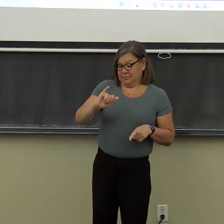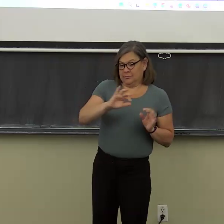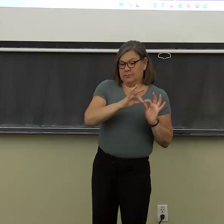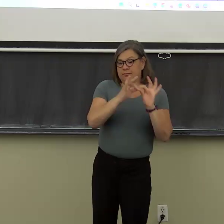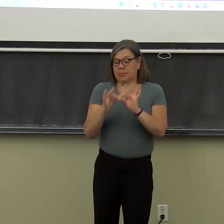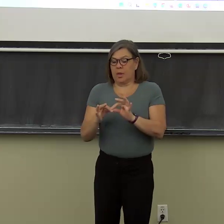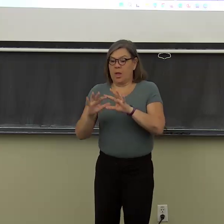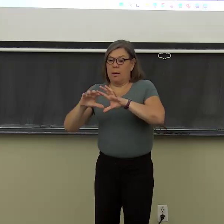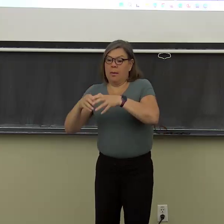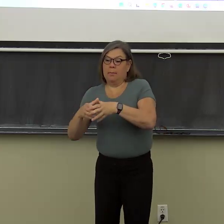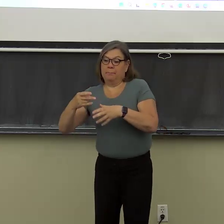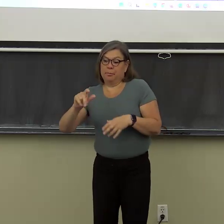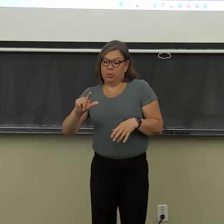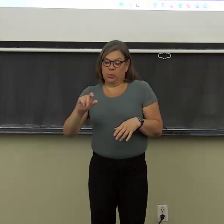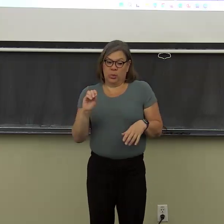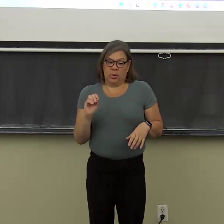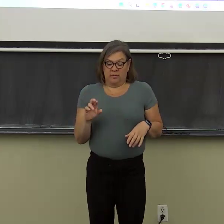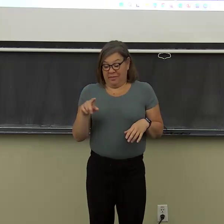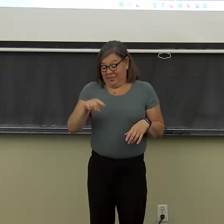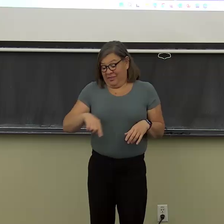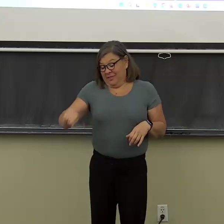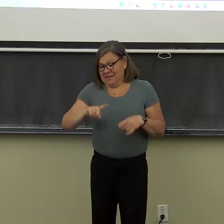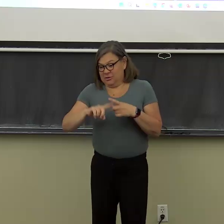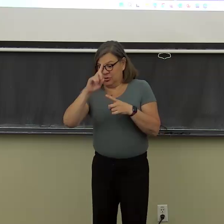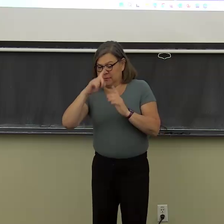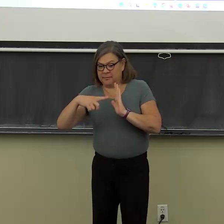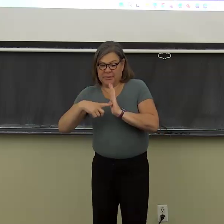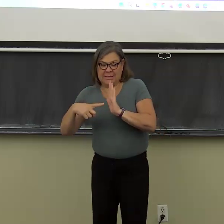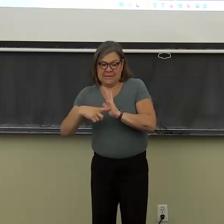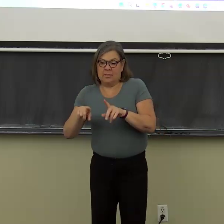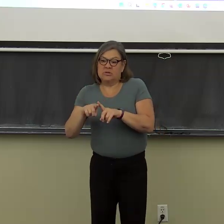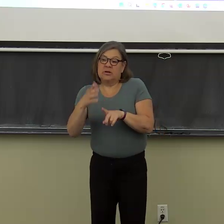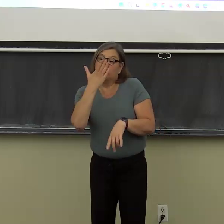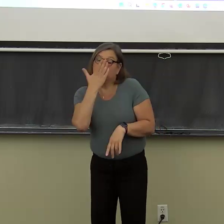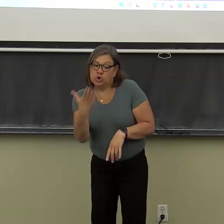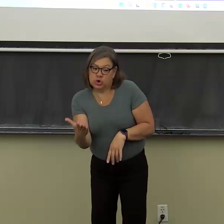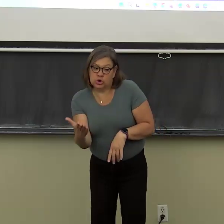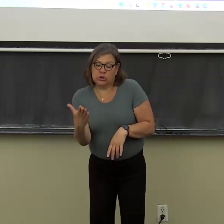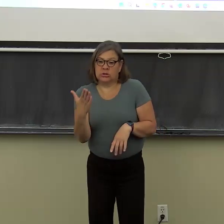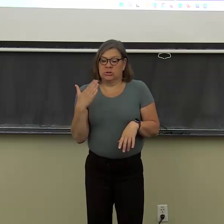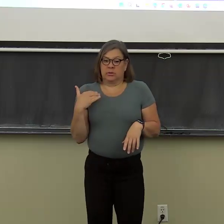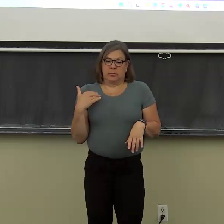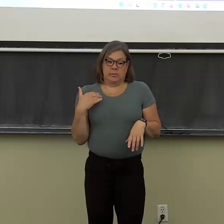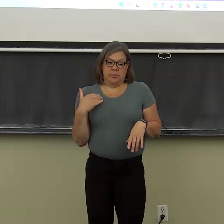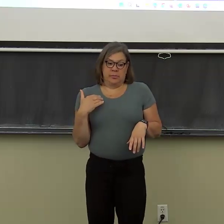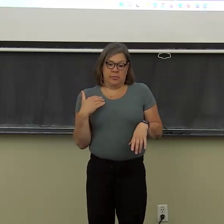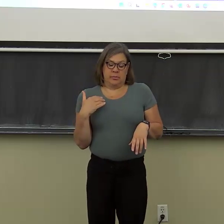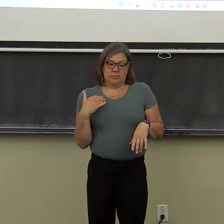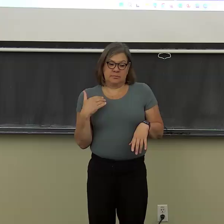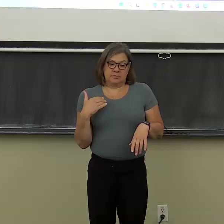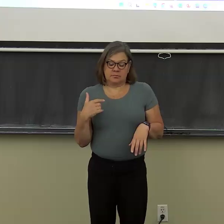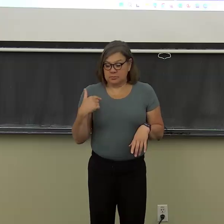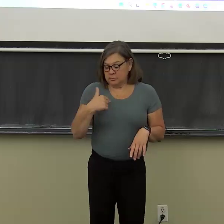a pool of, these are examples of good. Mhm. And for us to